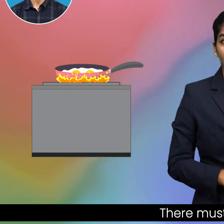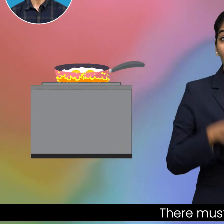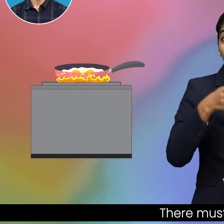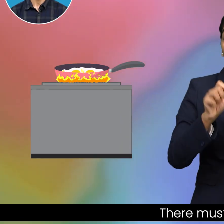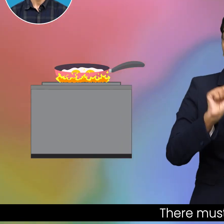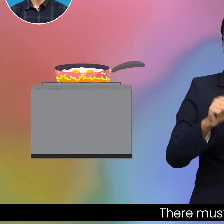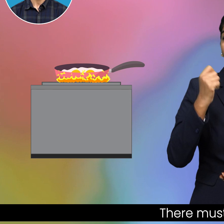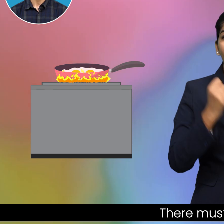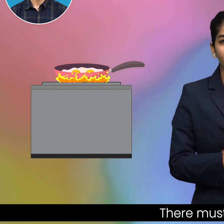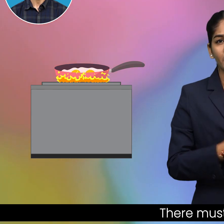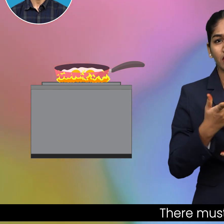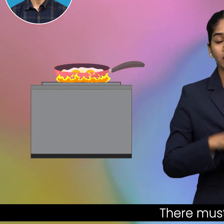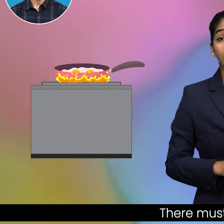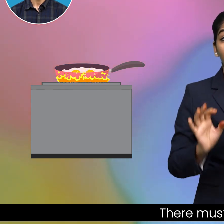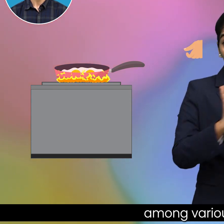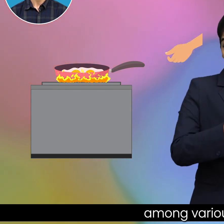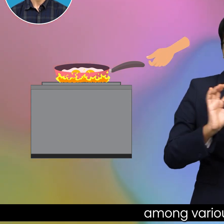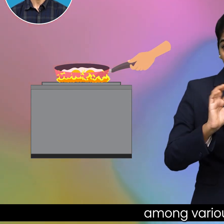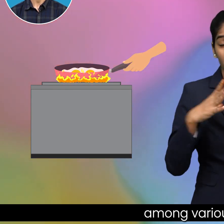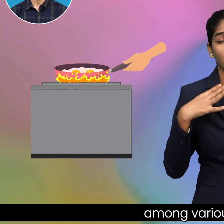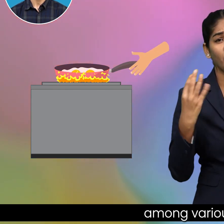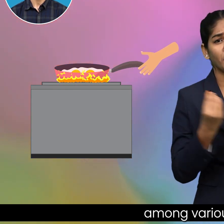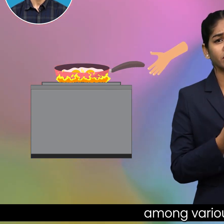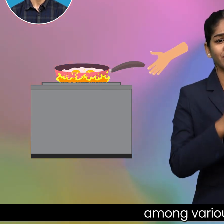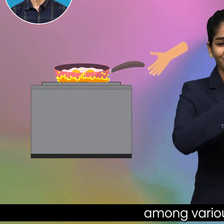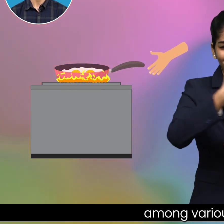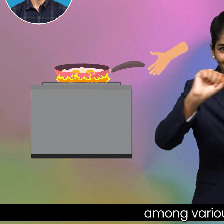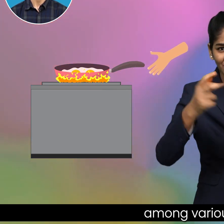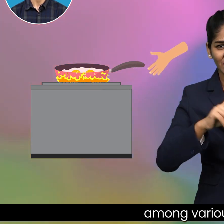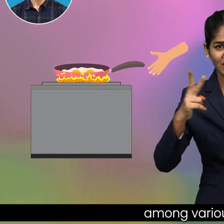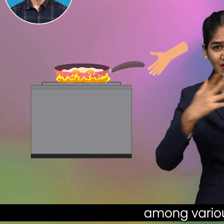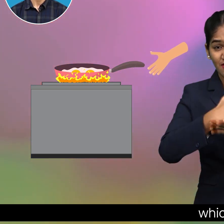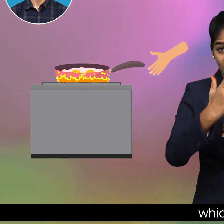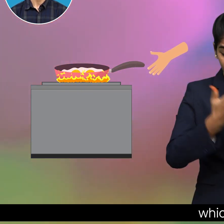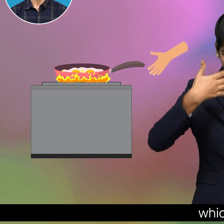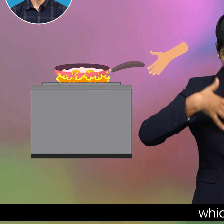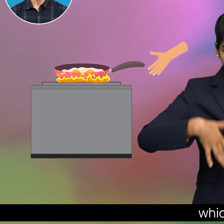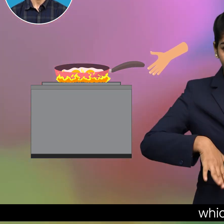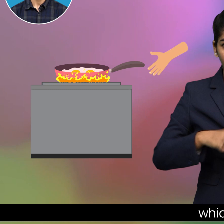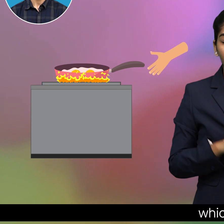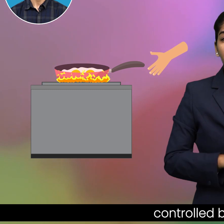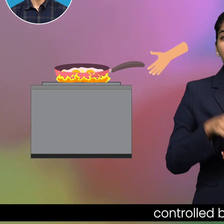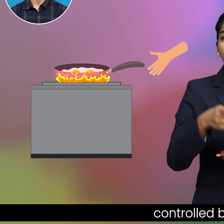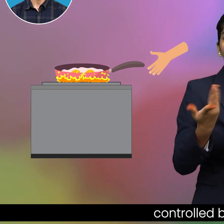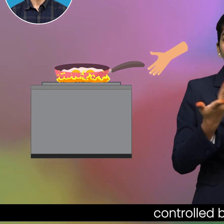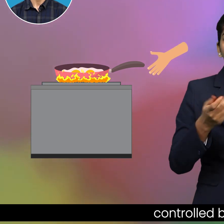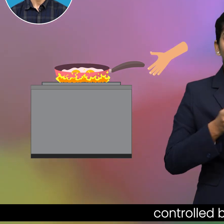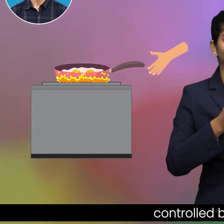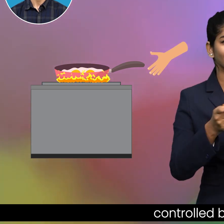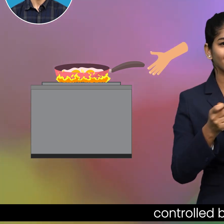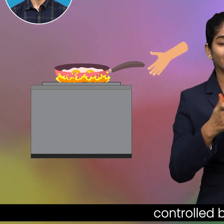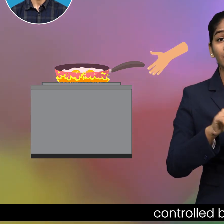There must be coordination among various parts of the body, which is in turn controlled